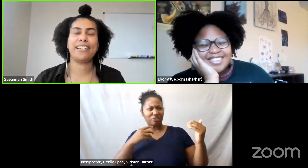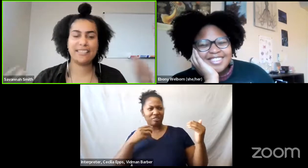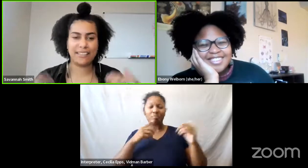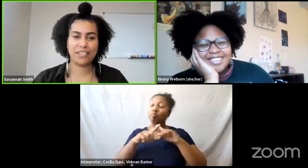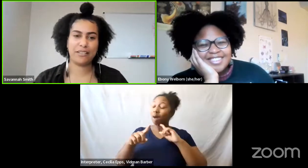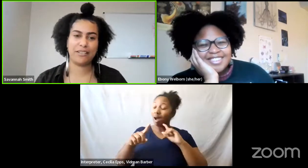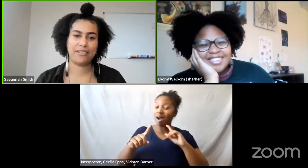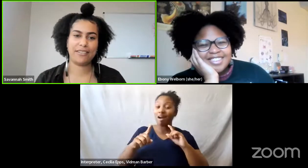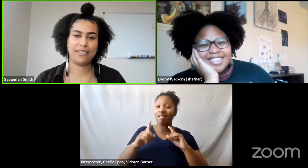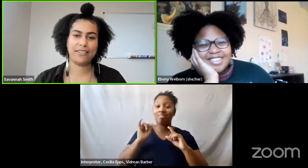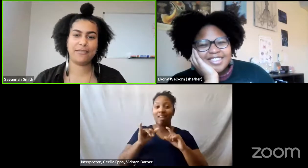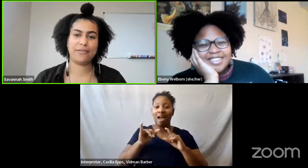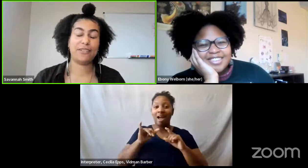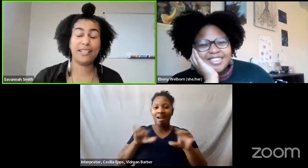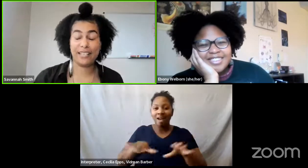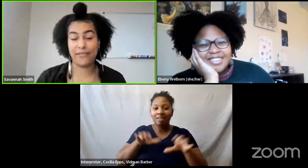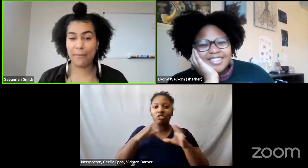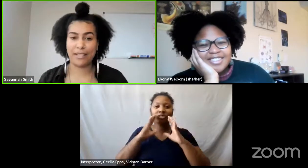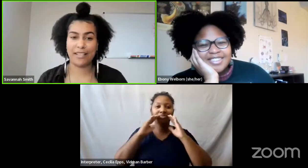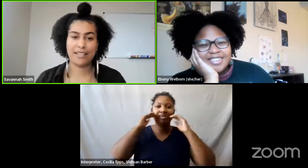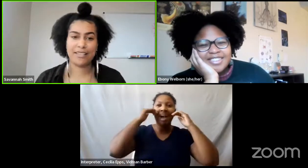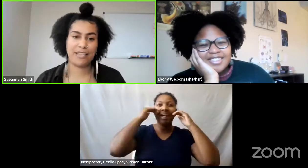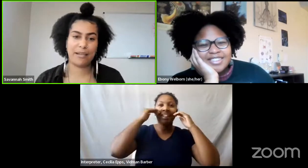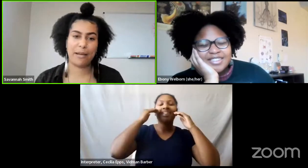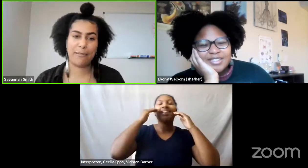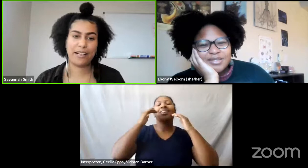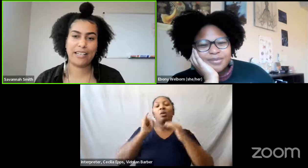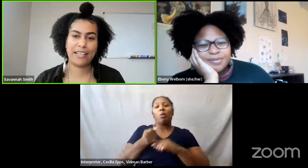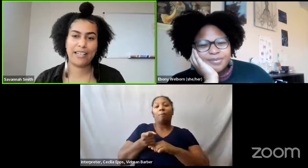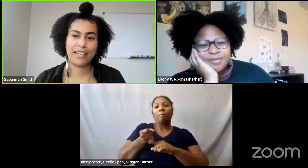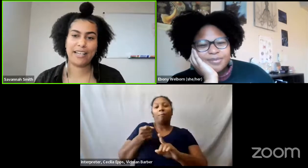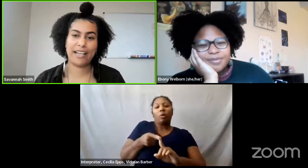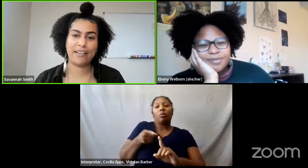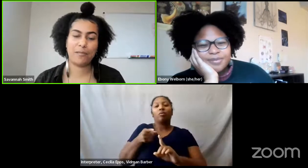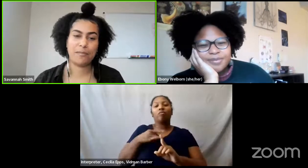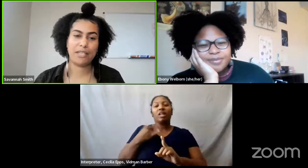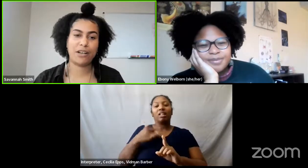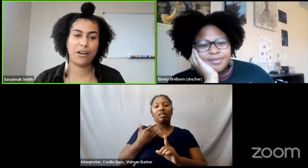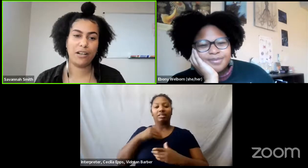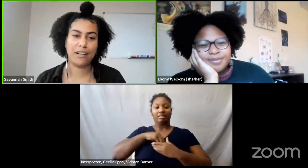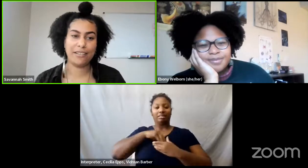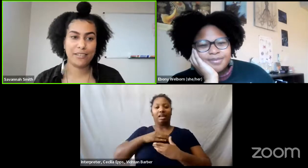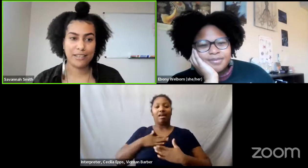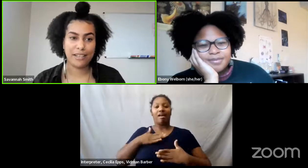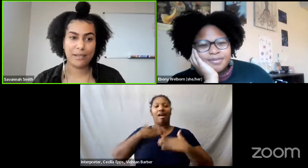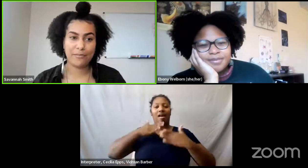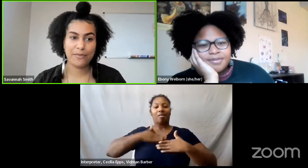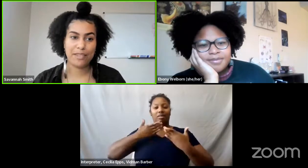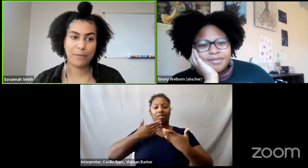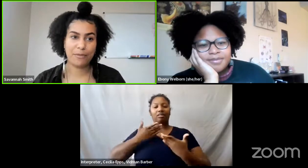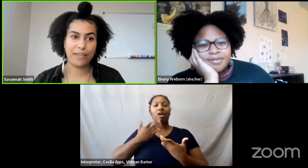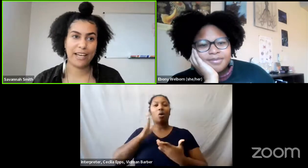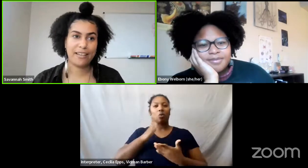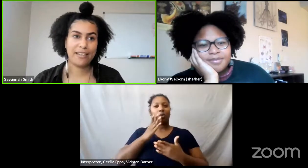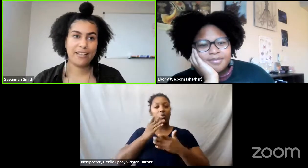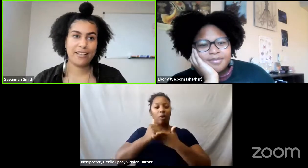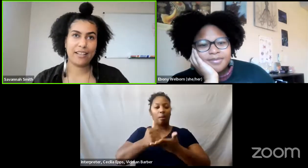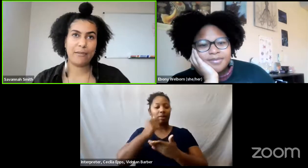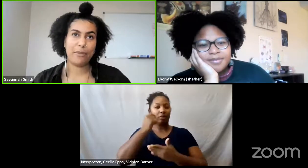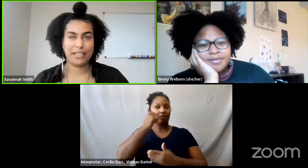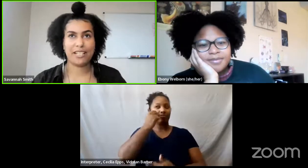smiling instantly triggers feelings of happiness in my body and kind of helps me call on some of